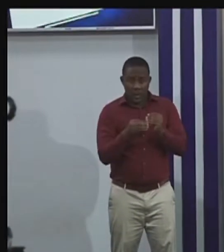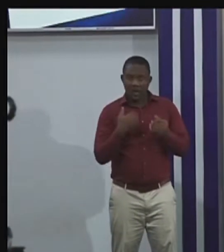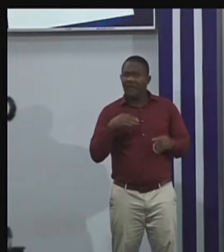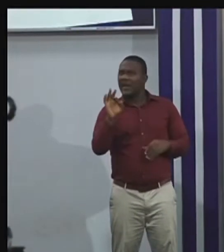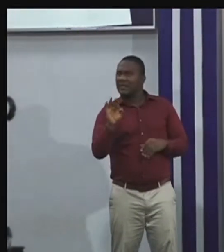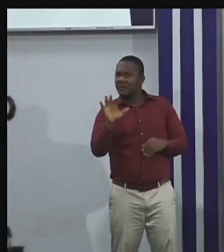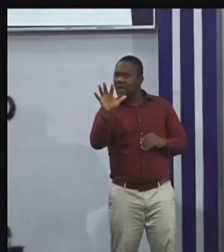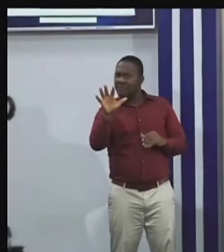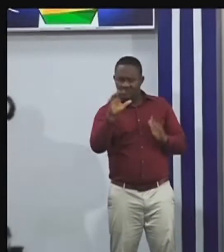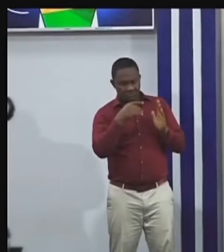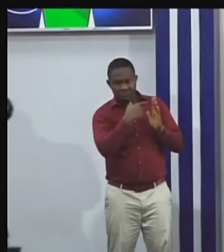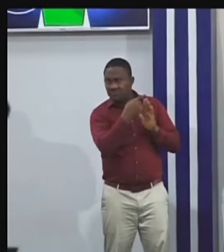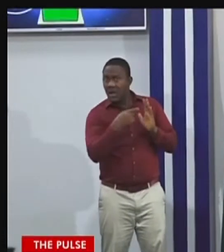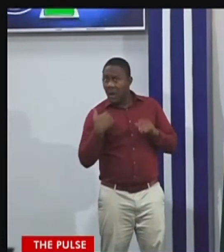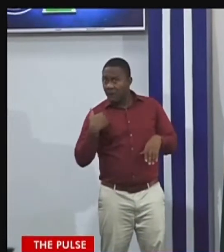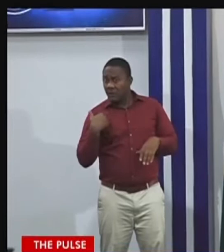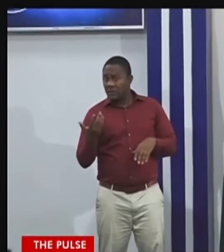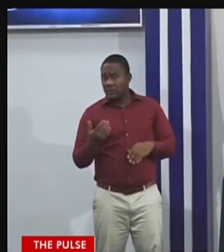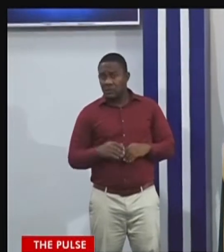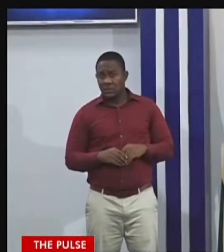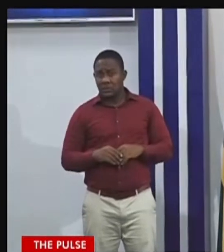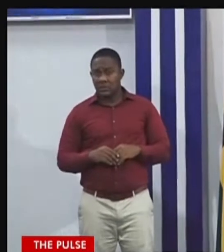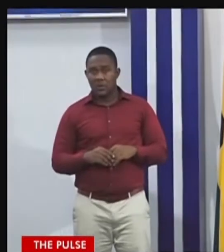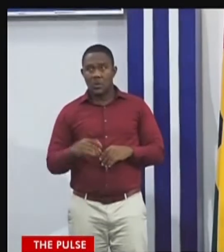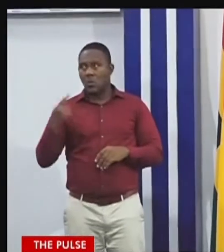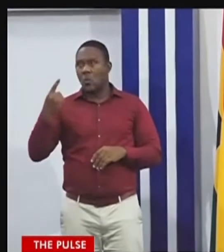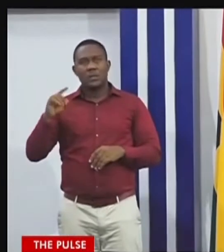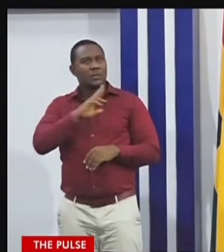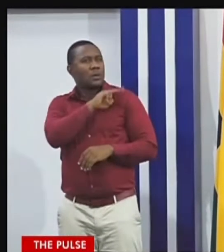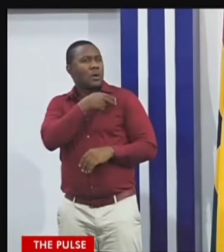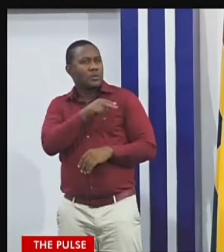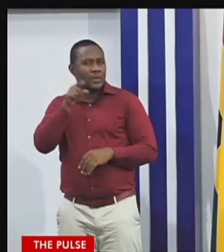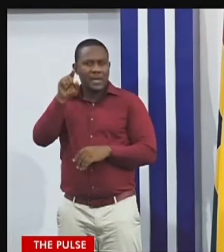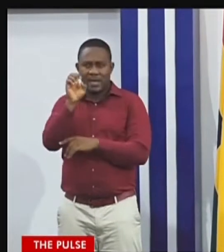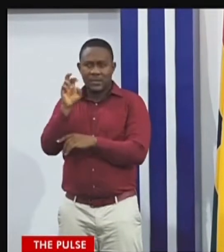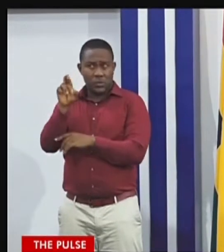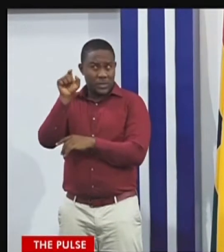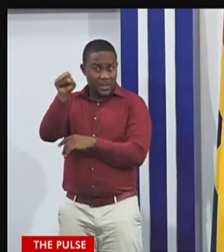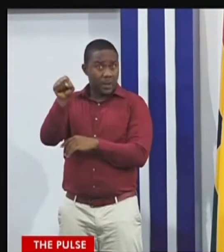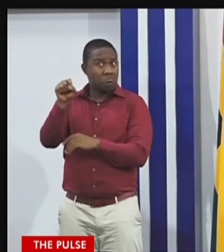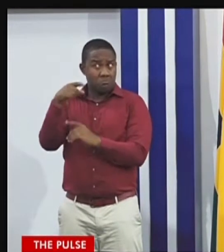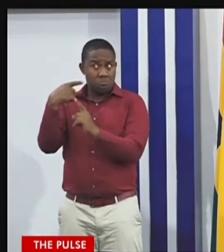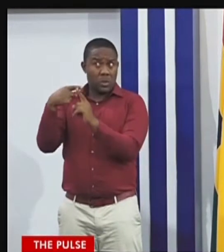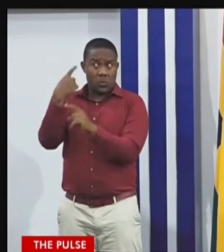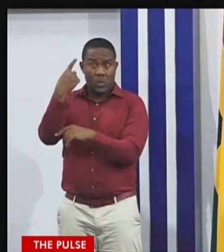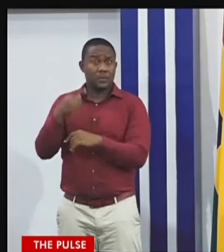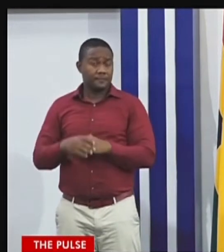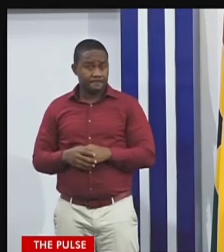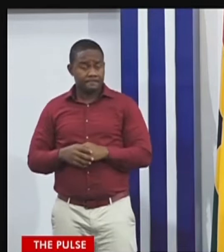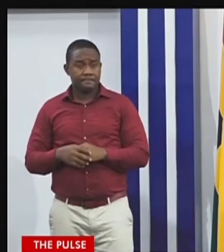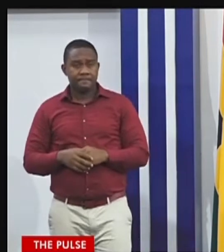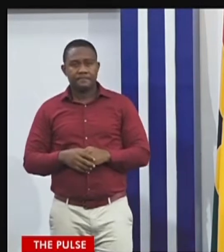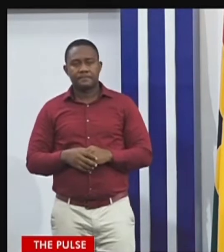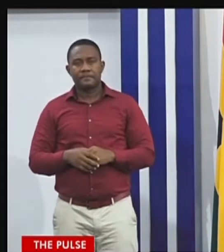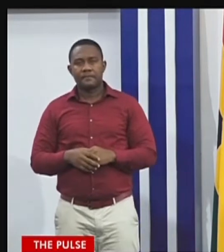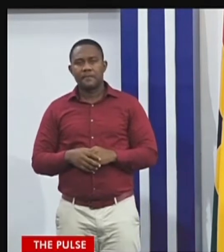as at 4th May, and that came from one of our hospitals in the Eastern region from routine surveillance.